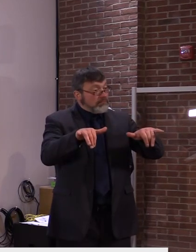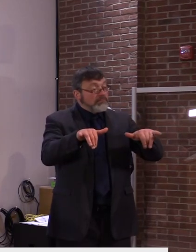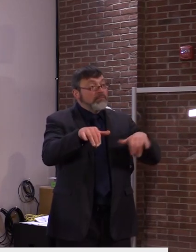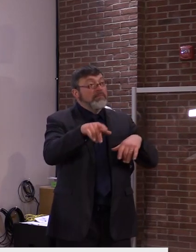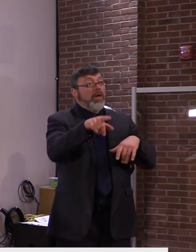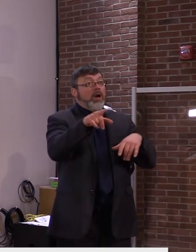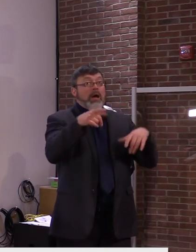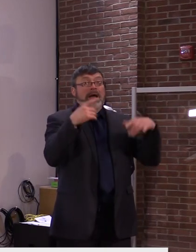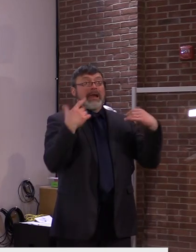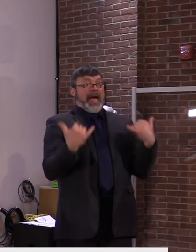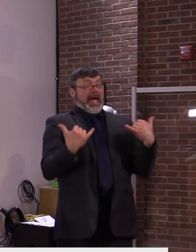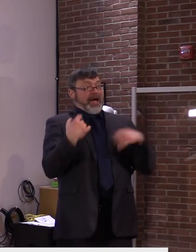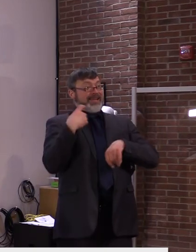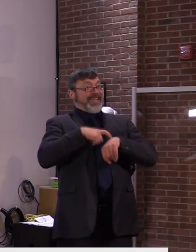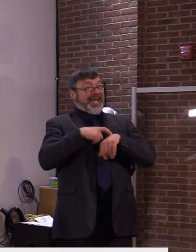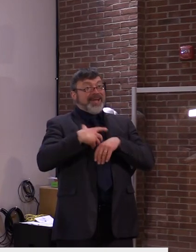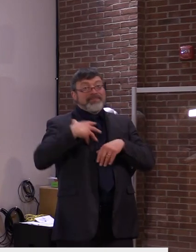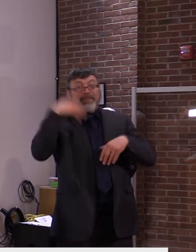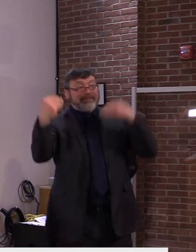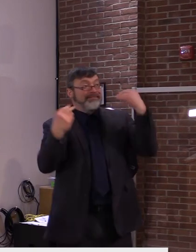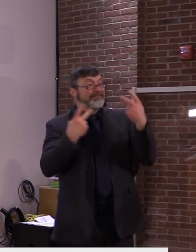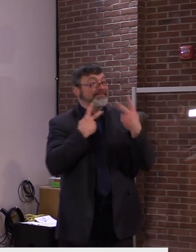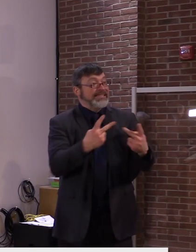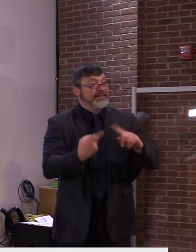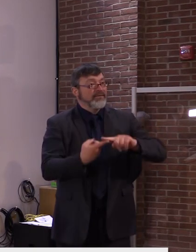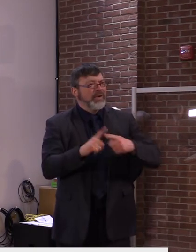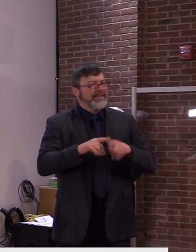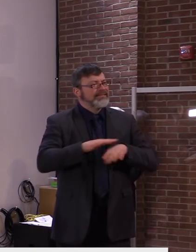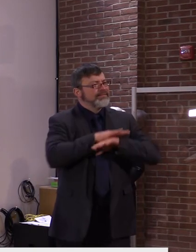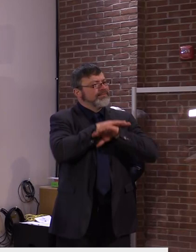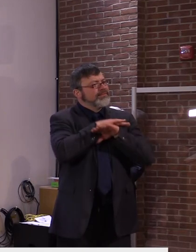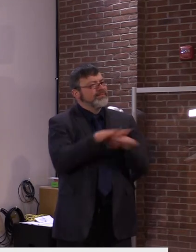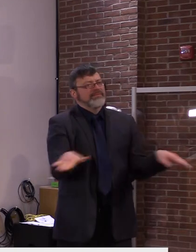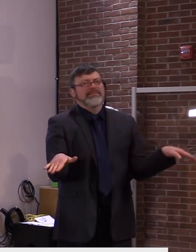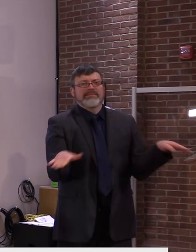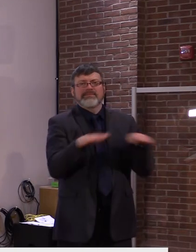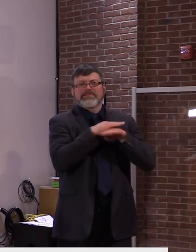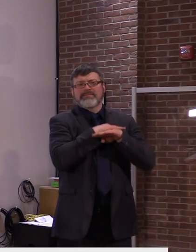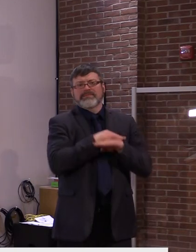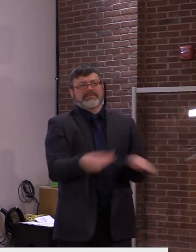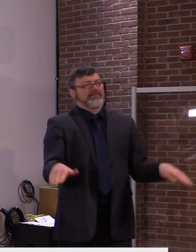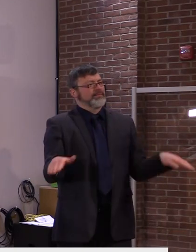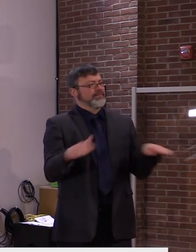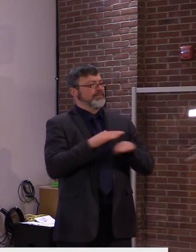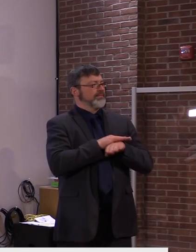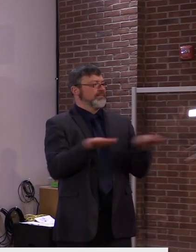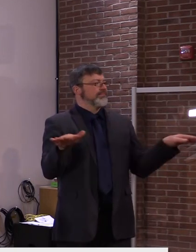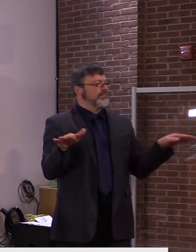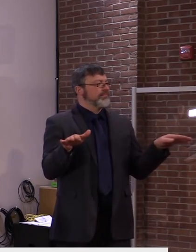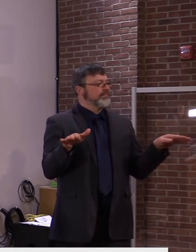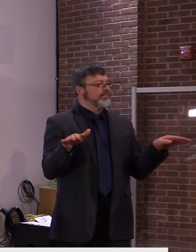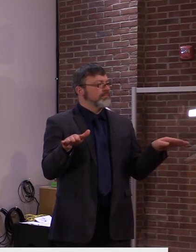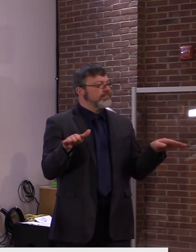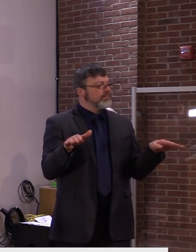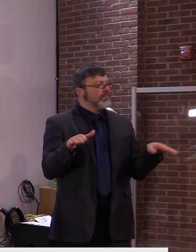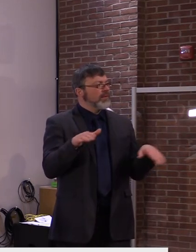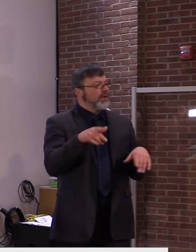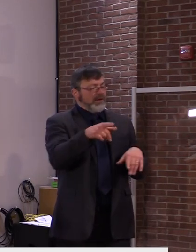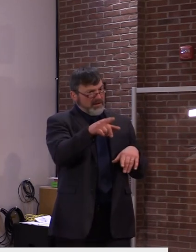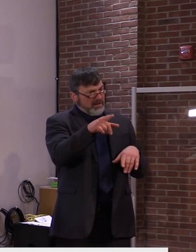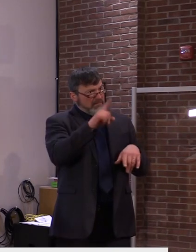the future we're working towards. That time when we have fewer COVID cases and deaths, less illness